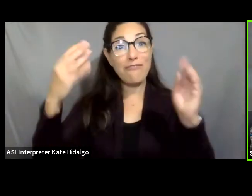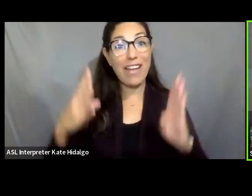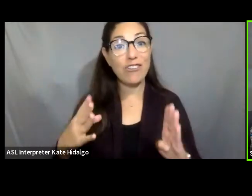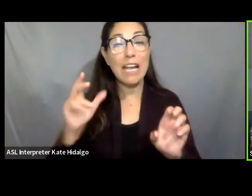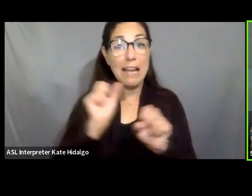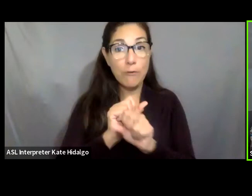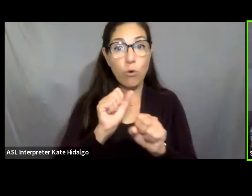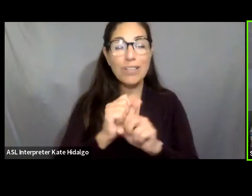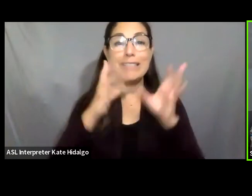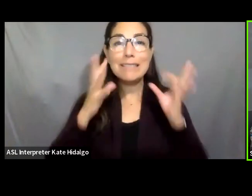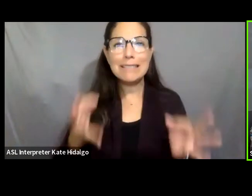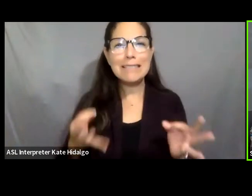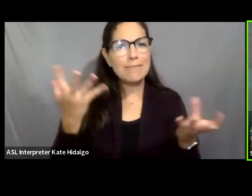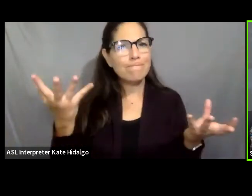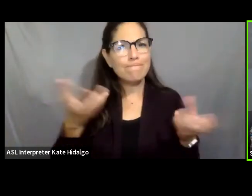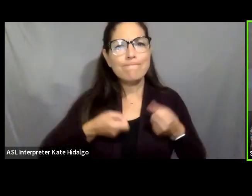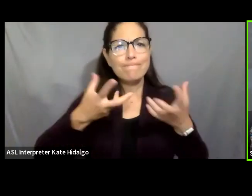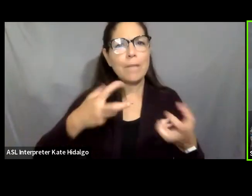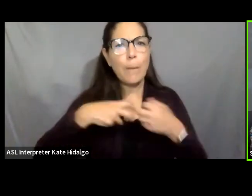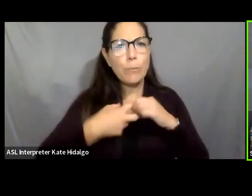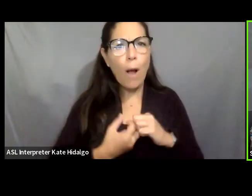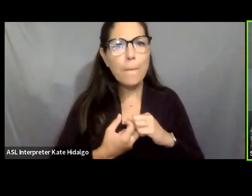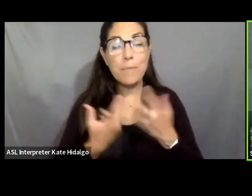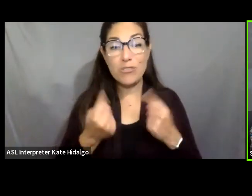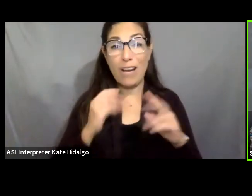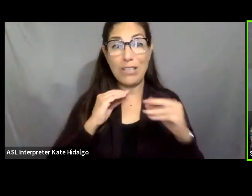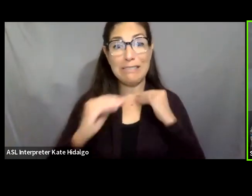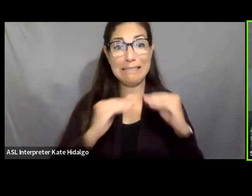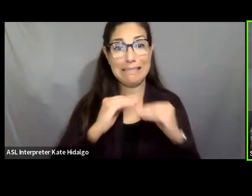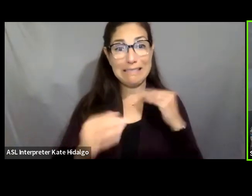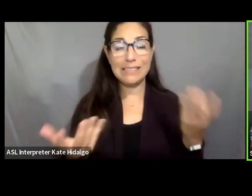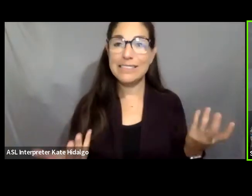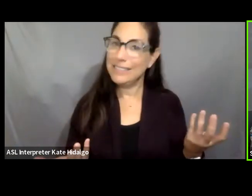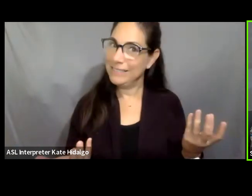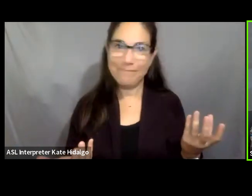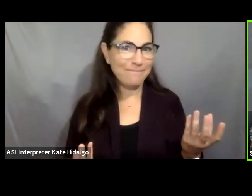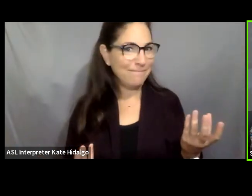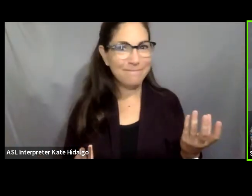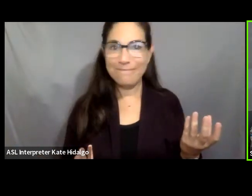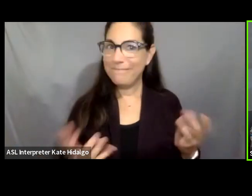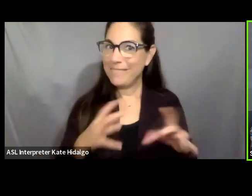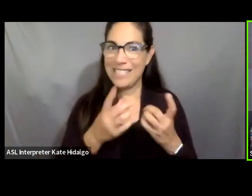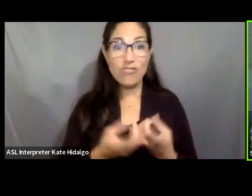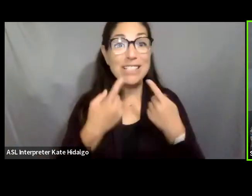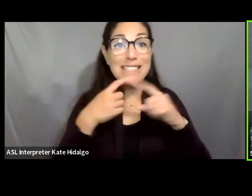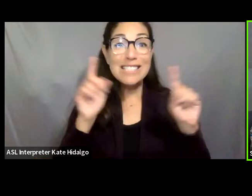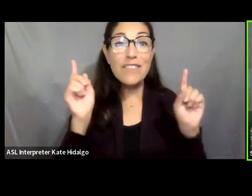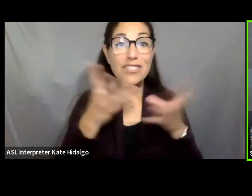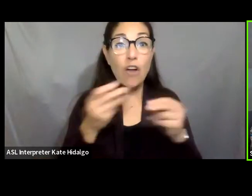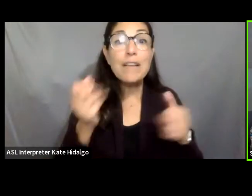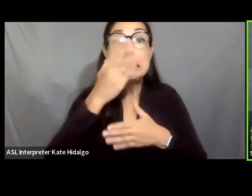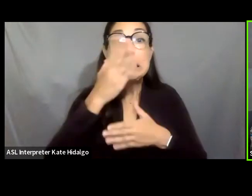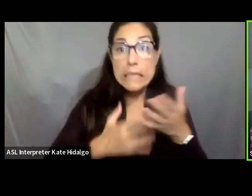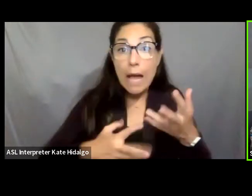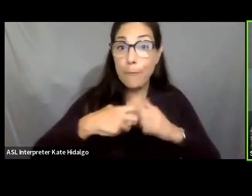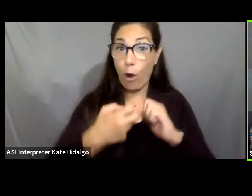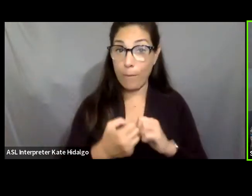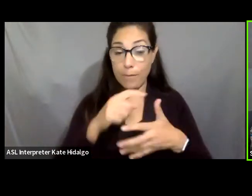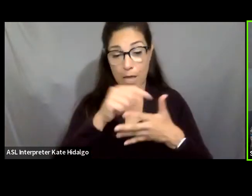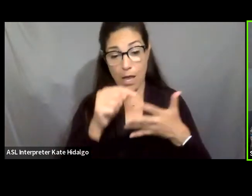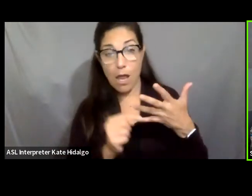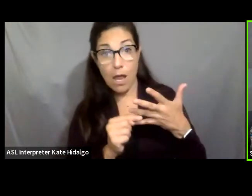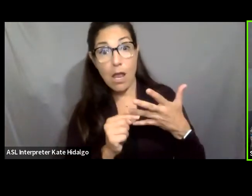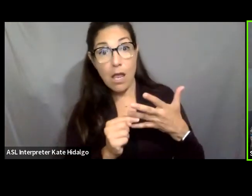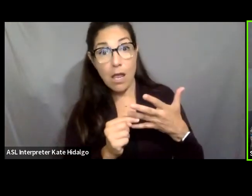to determine the causes of these issues and correct them. While the district has been successful in solving some of these issues, the district